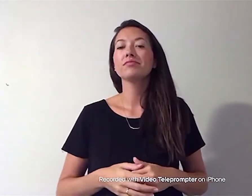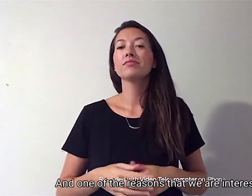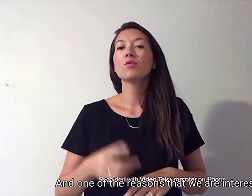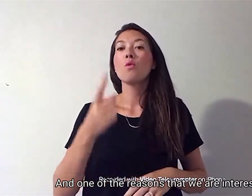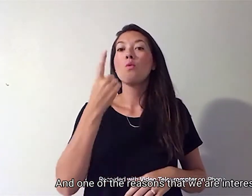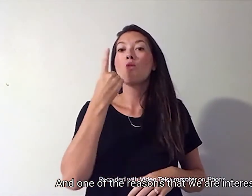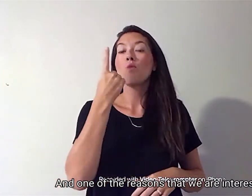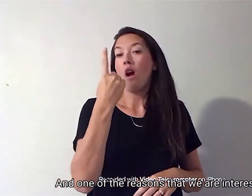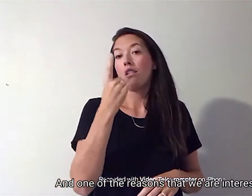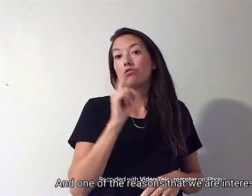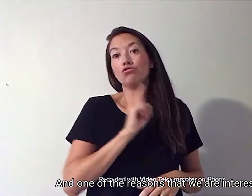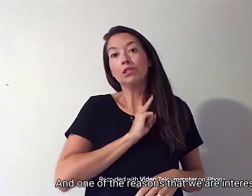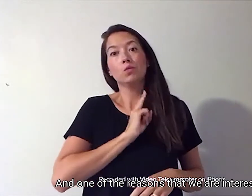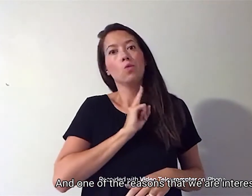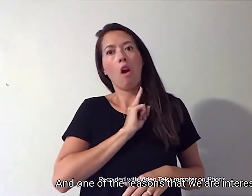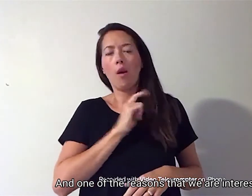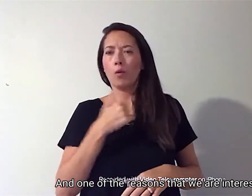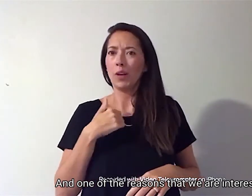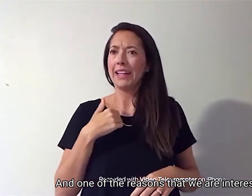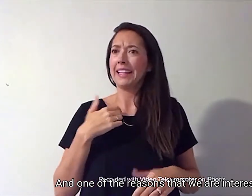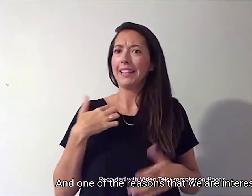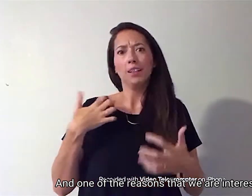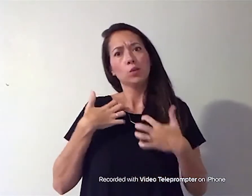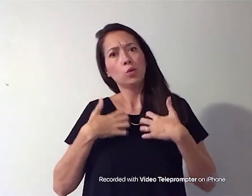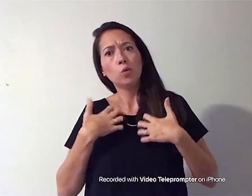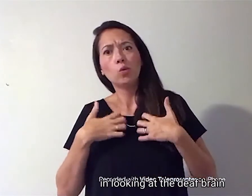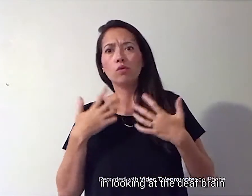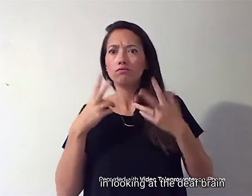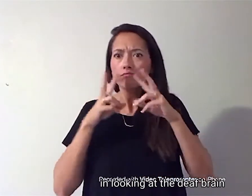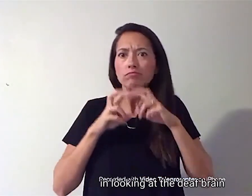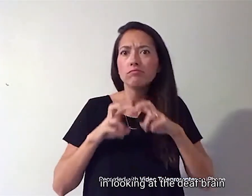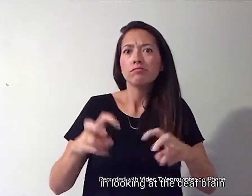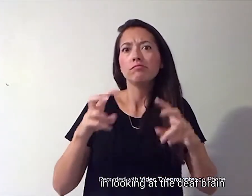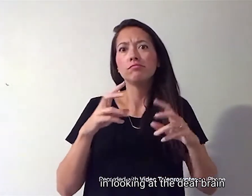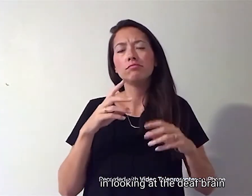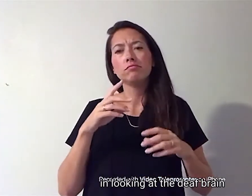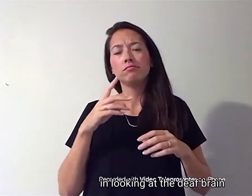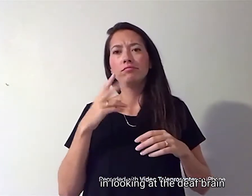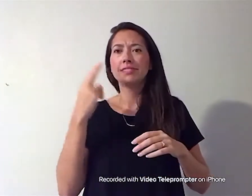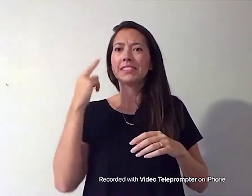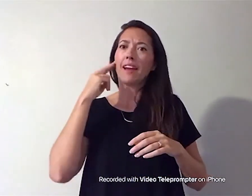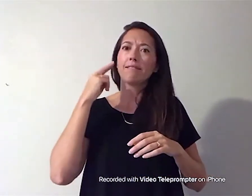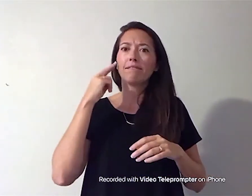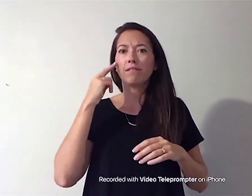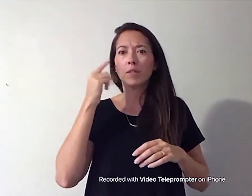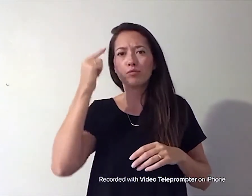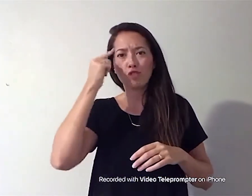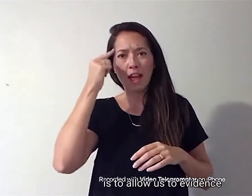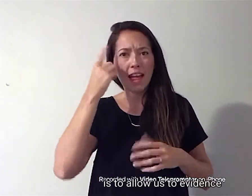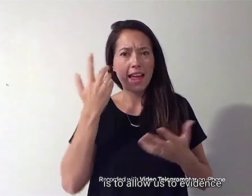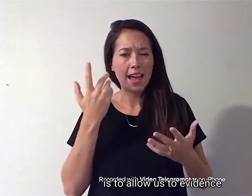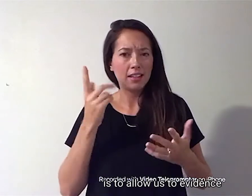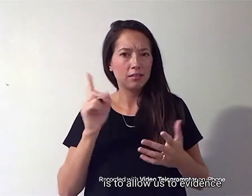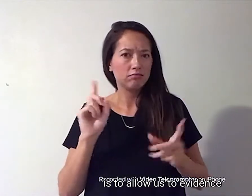And one of the reasons that we are interested in looking at the deaf brain is to allow